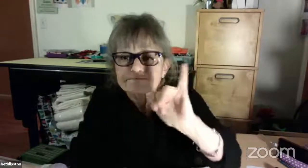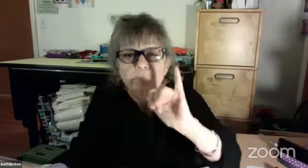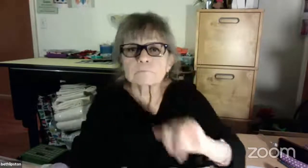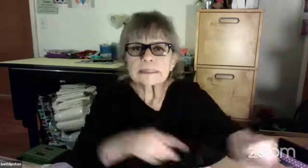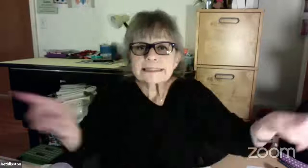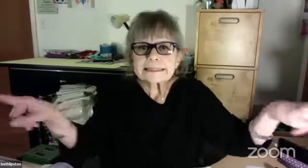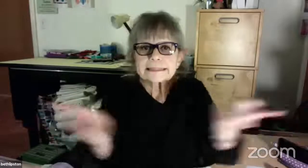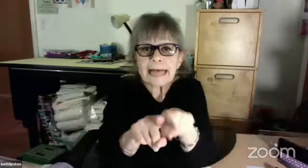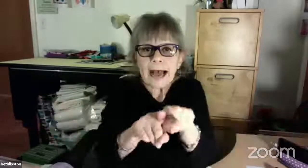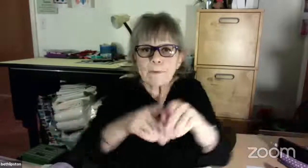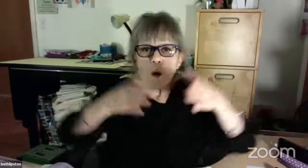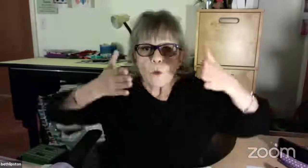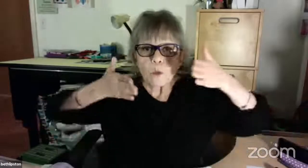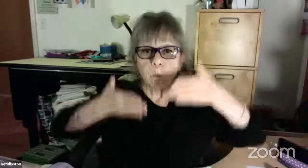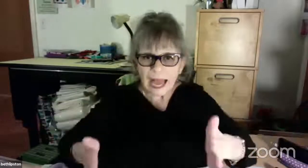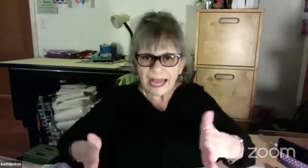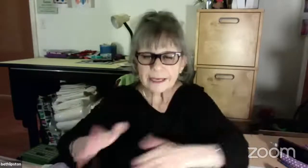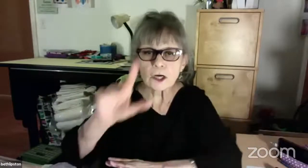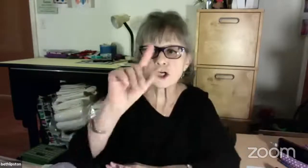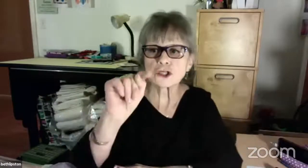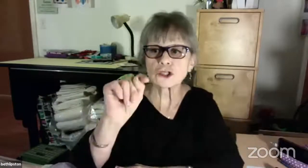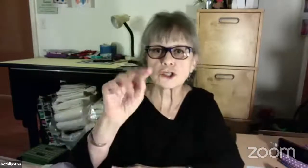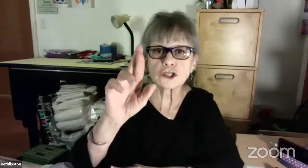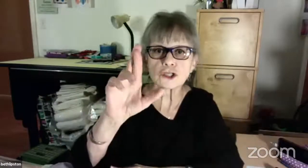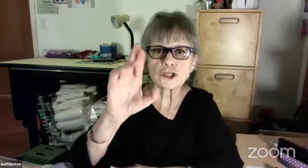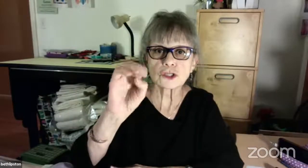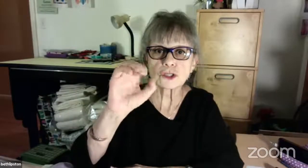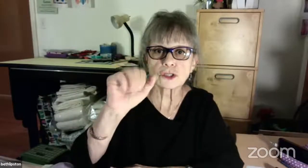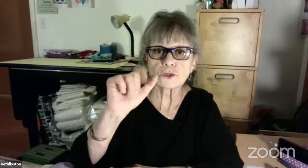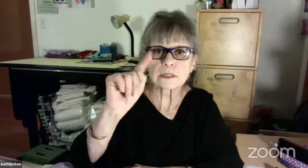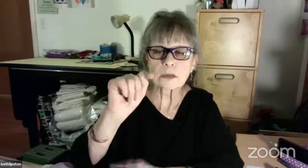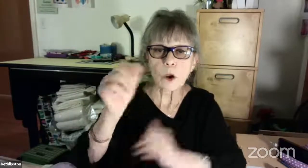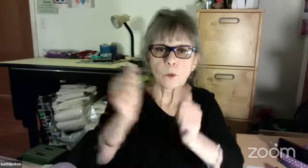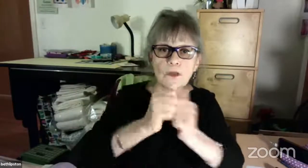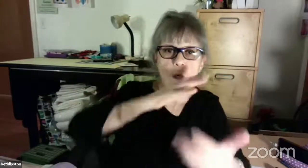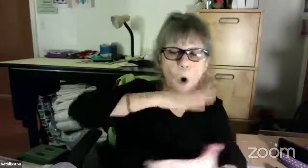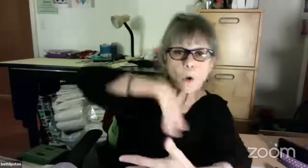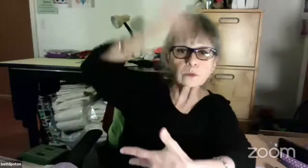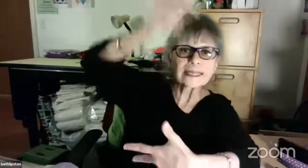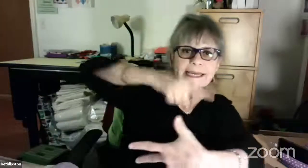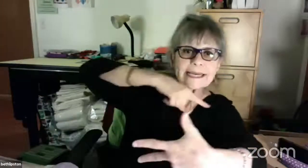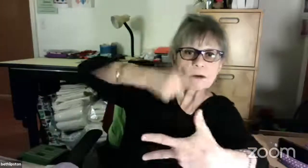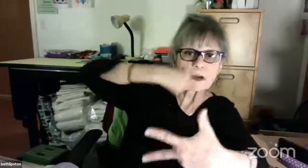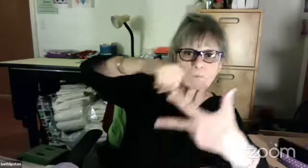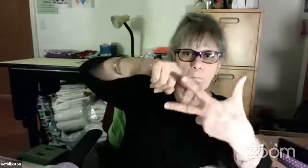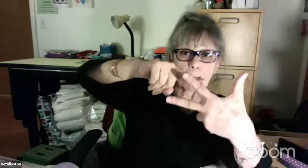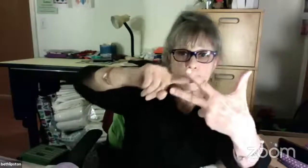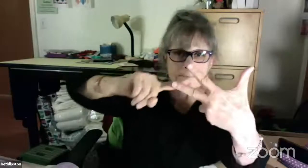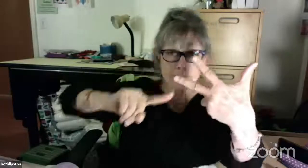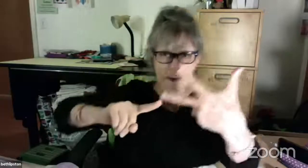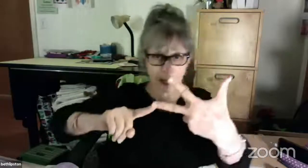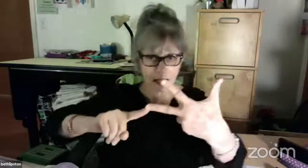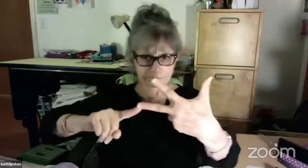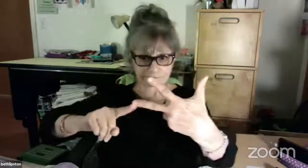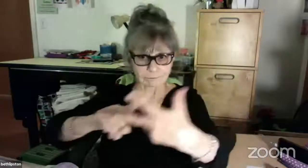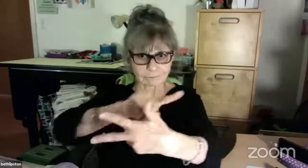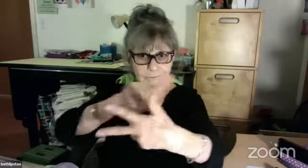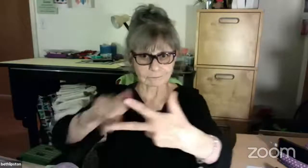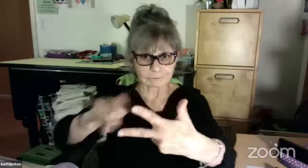parents, they wanted us all to be treated as hearing because my oldest